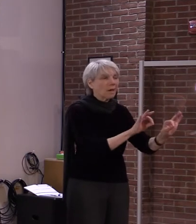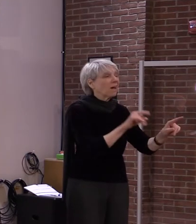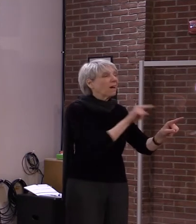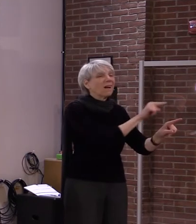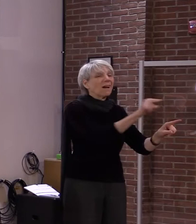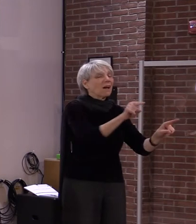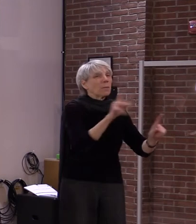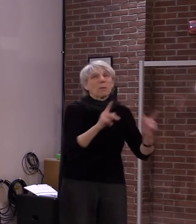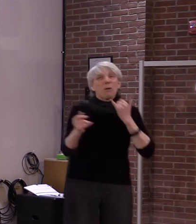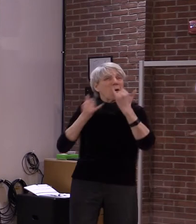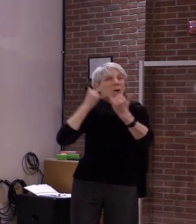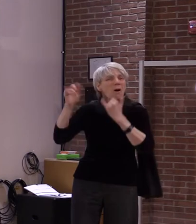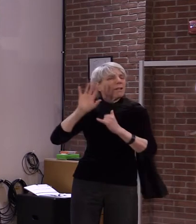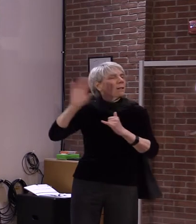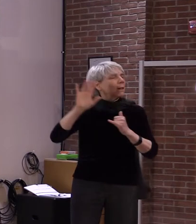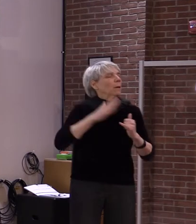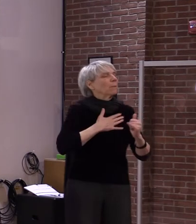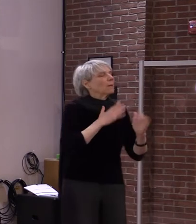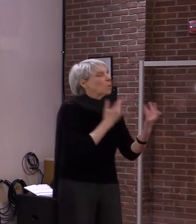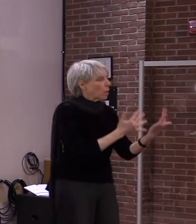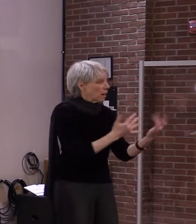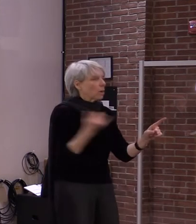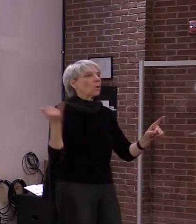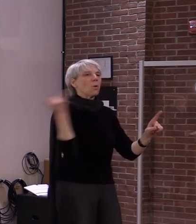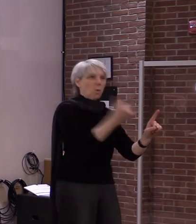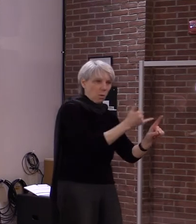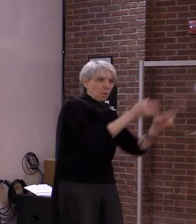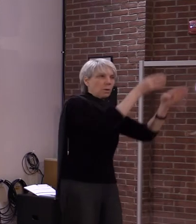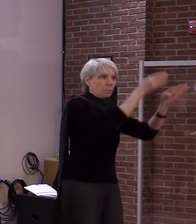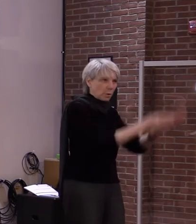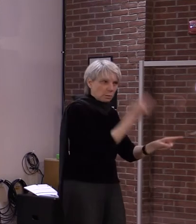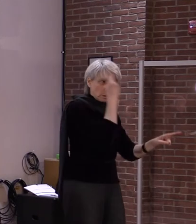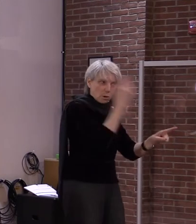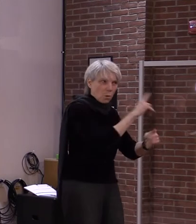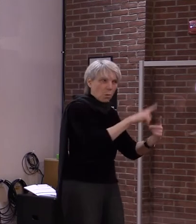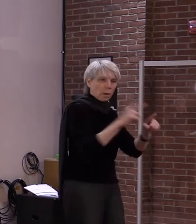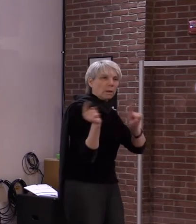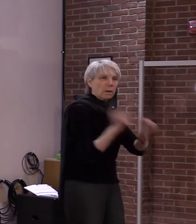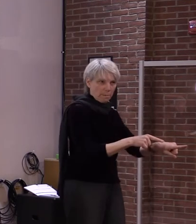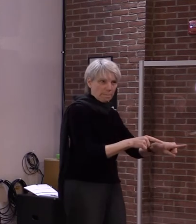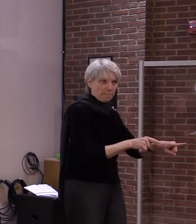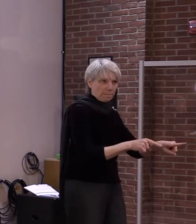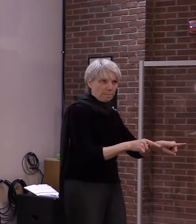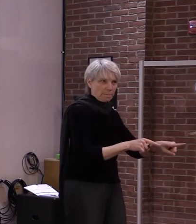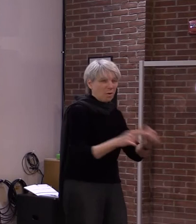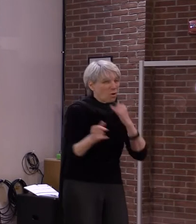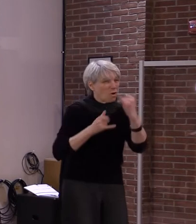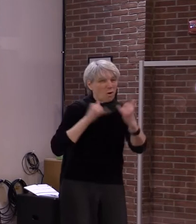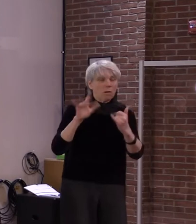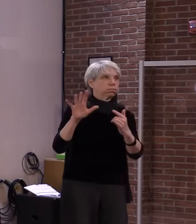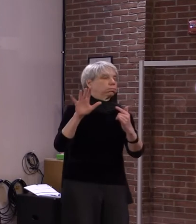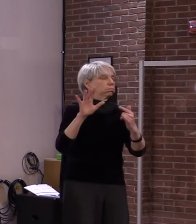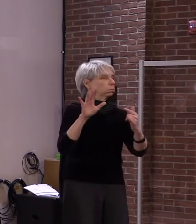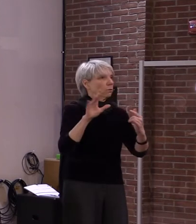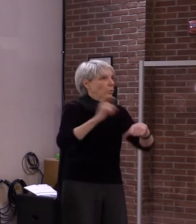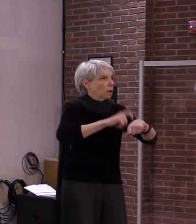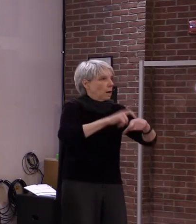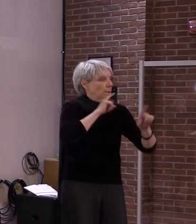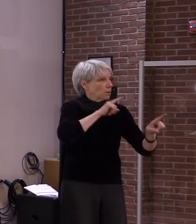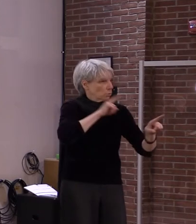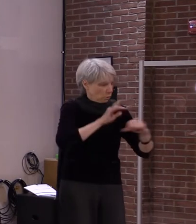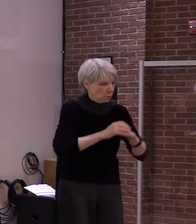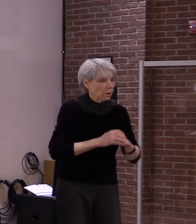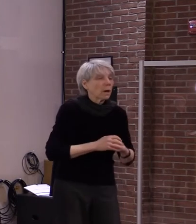home health agencies they will contact you we recognize there are homebound community members who do not